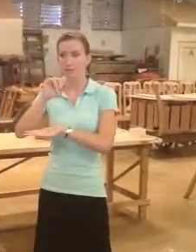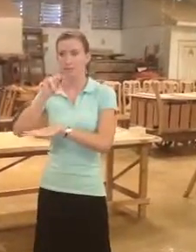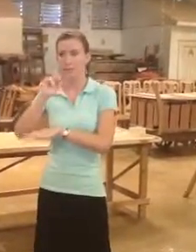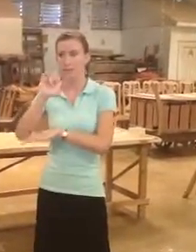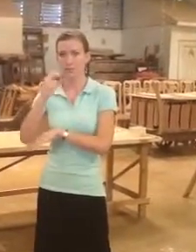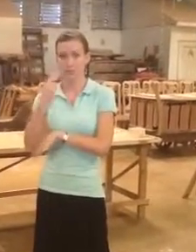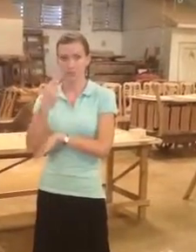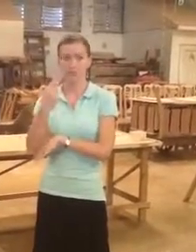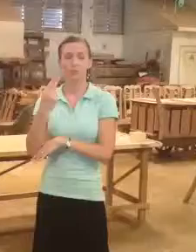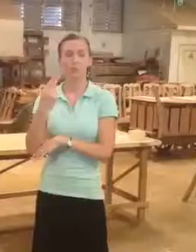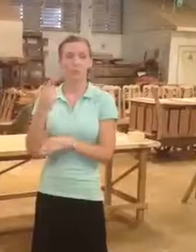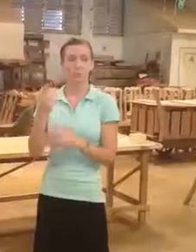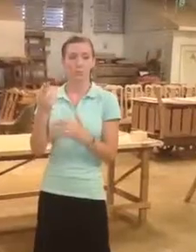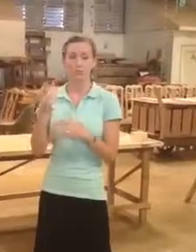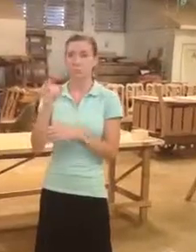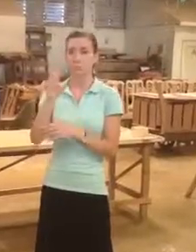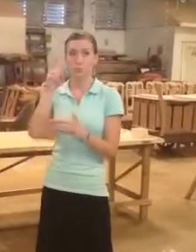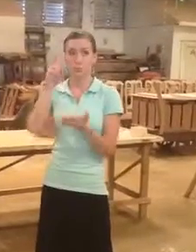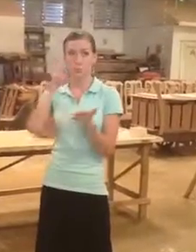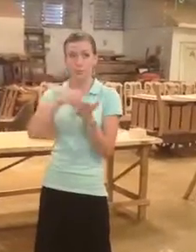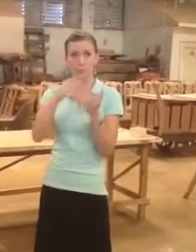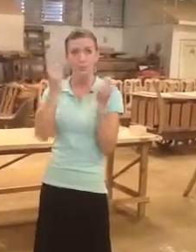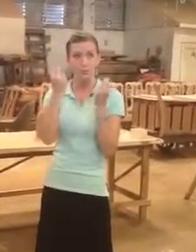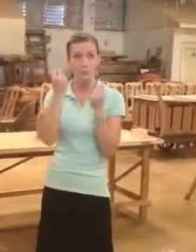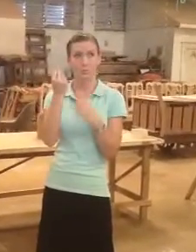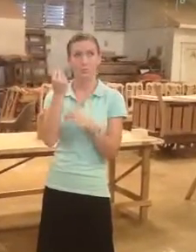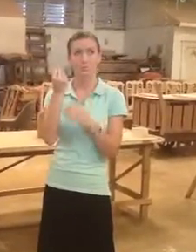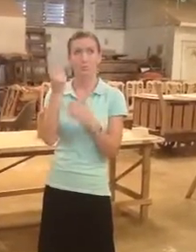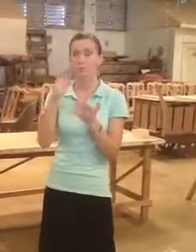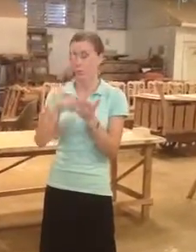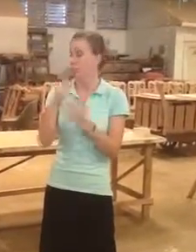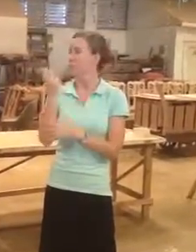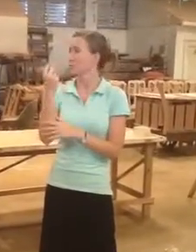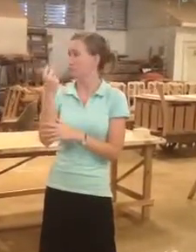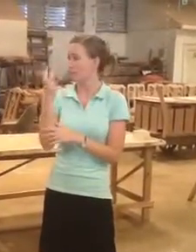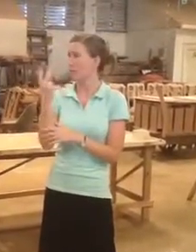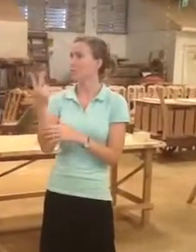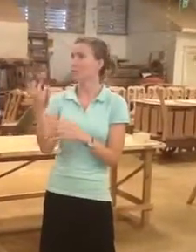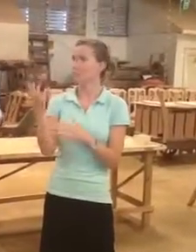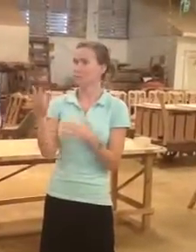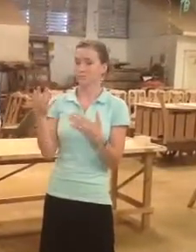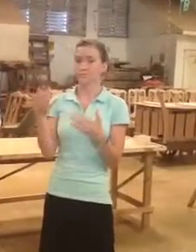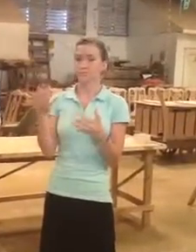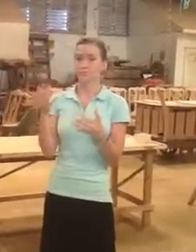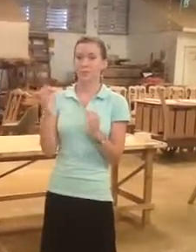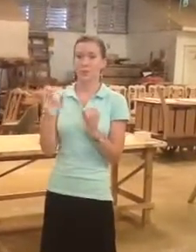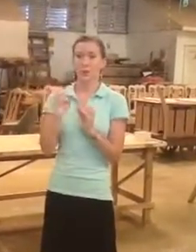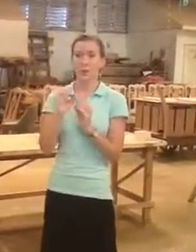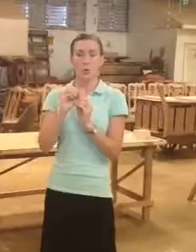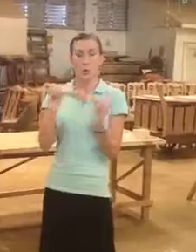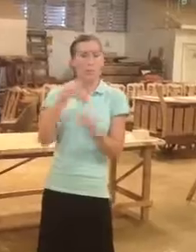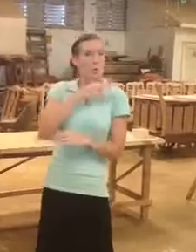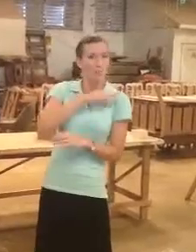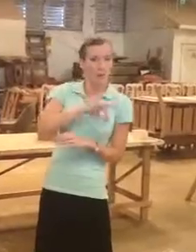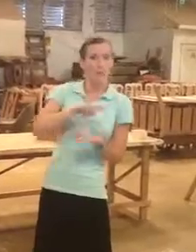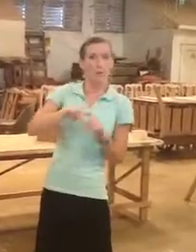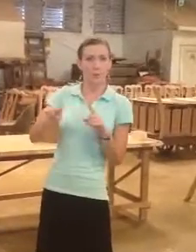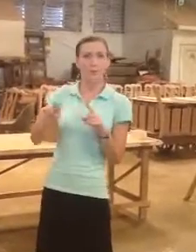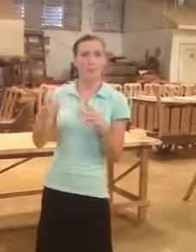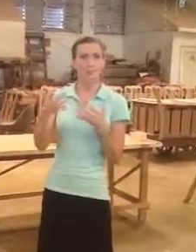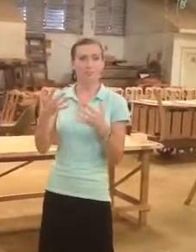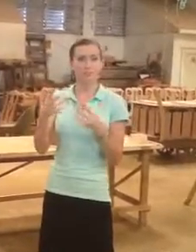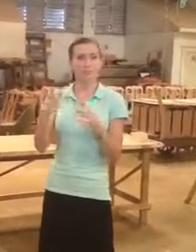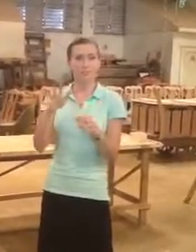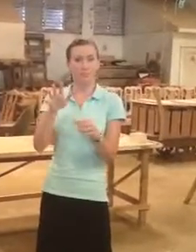sell. 2012, we covered costs here as a whole, which is a big step. Last year, the economy really dived, and